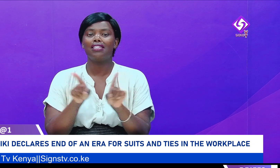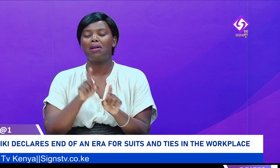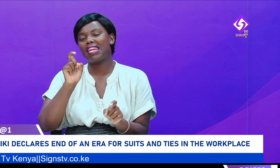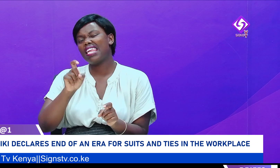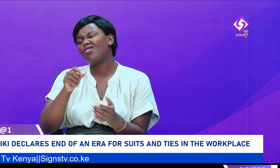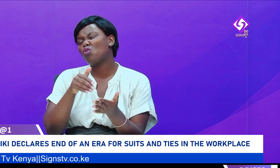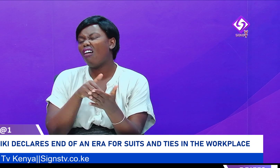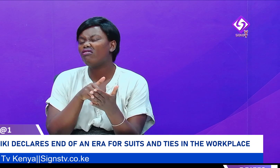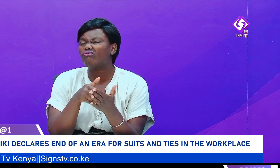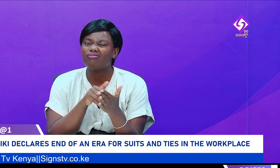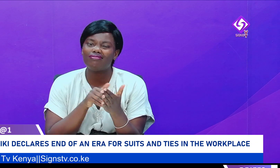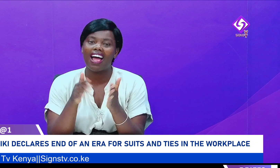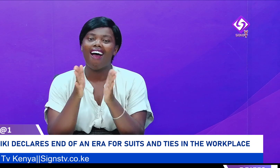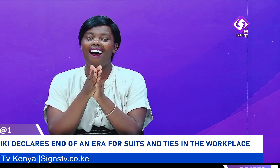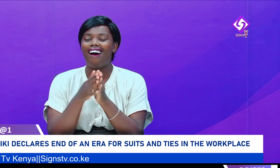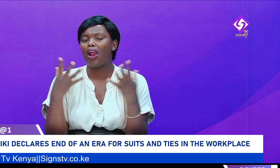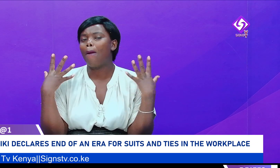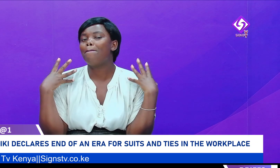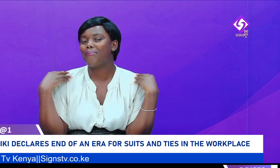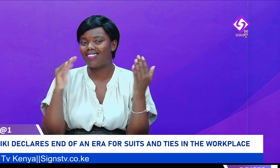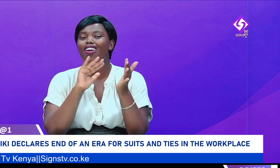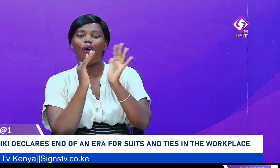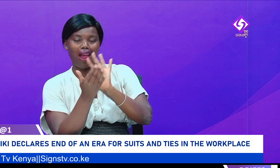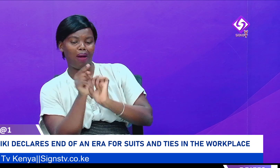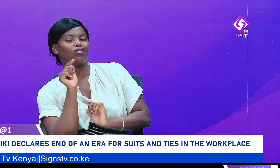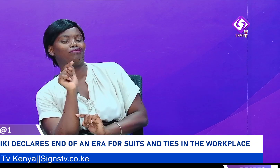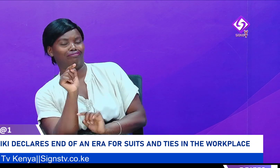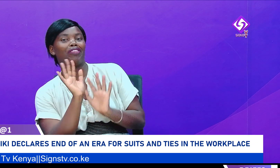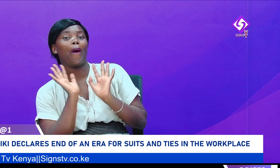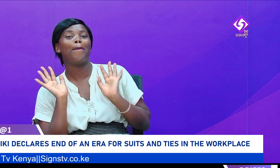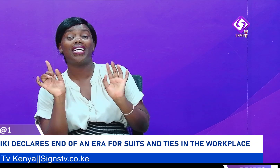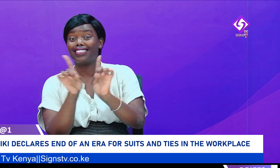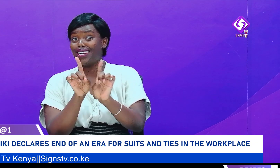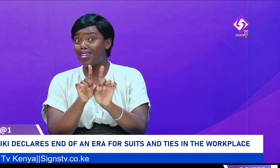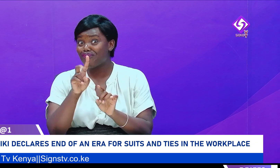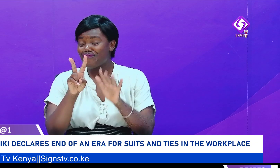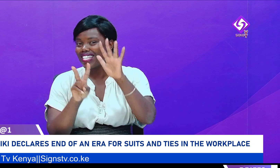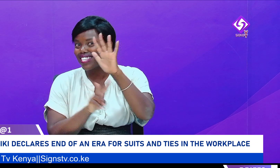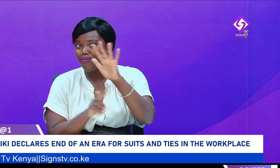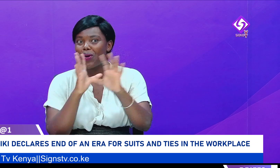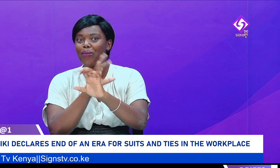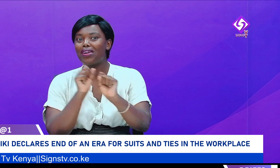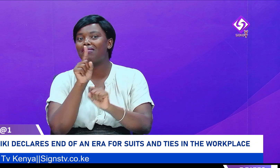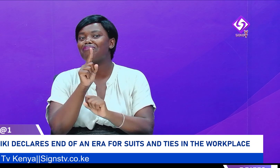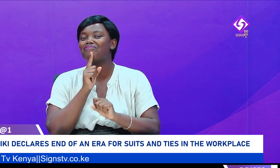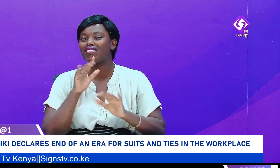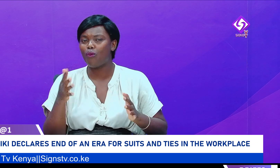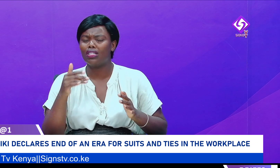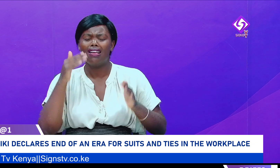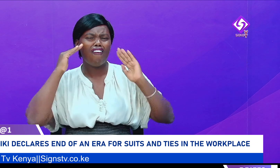must workers to continue wearing these suits. Is also the Deputy